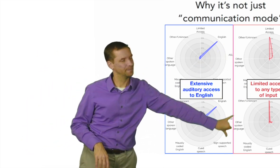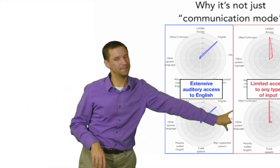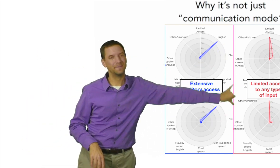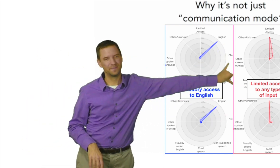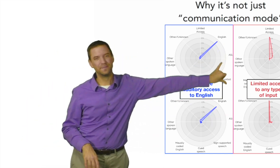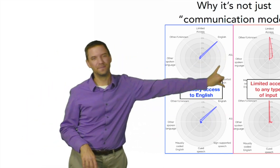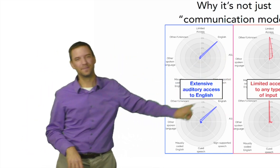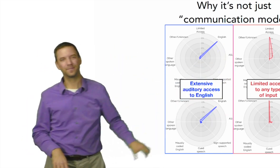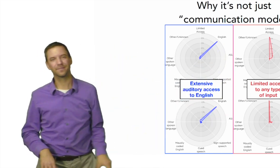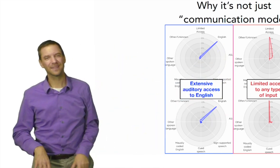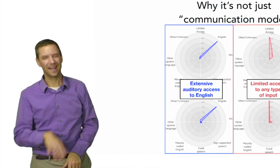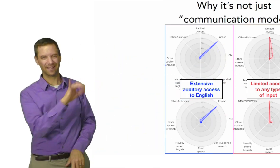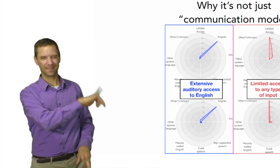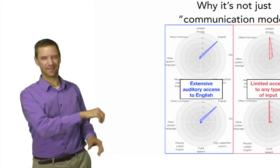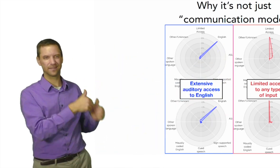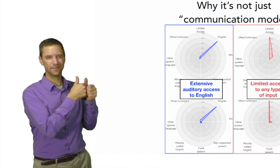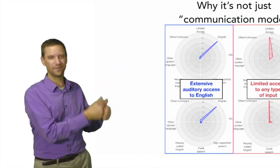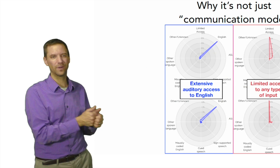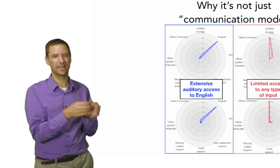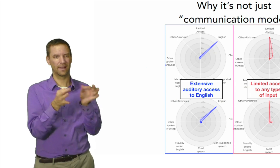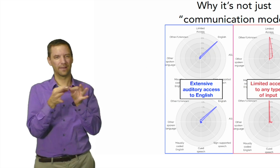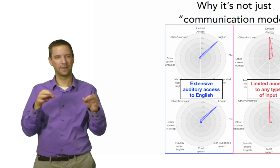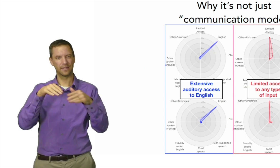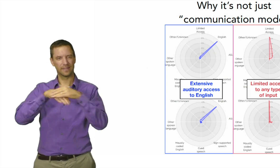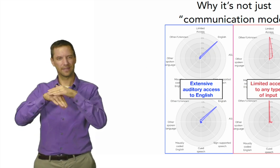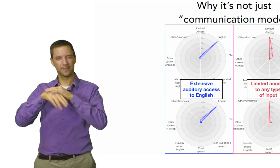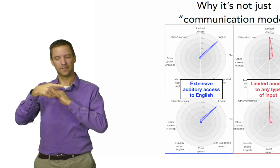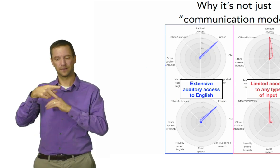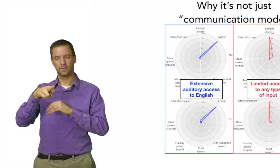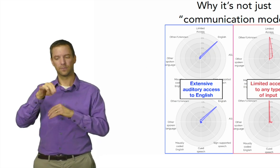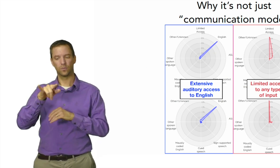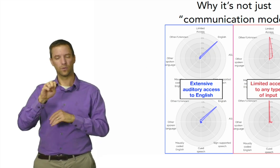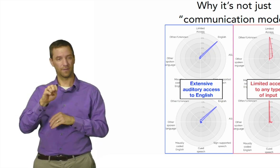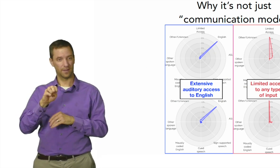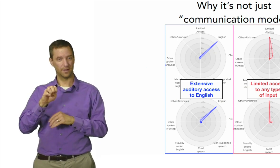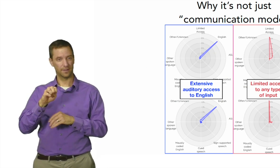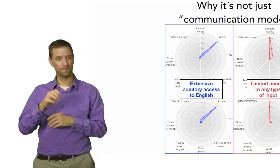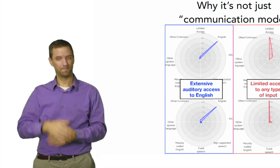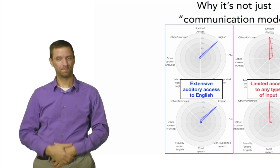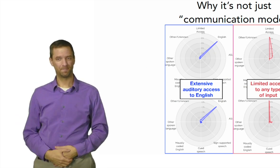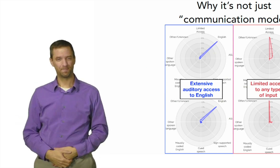on the right together. And so that's how language access profiles work.